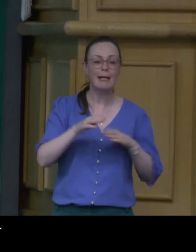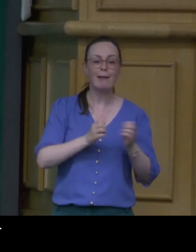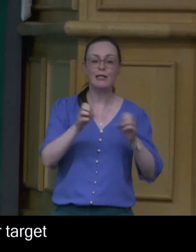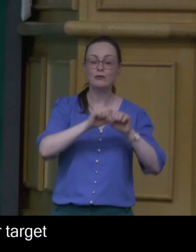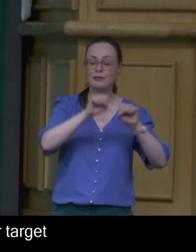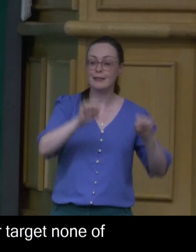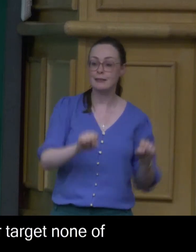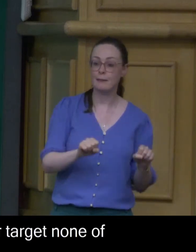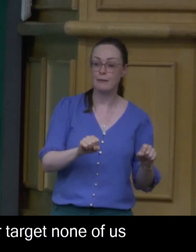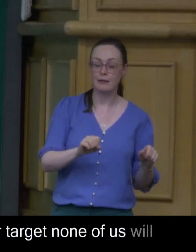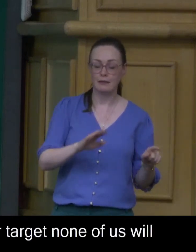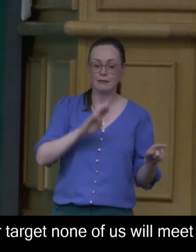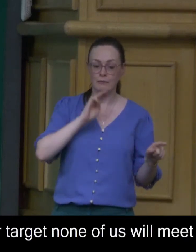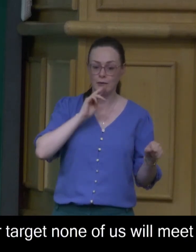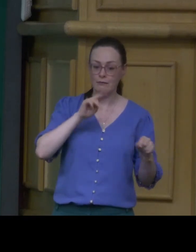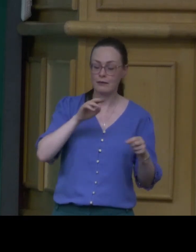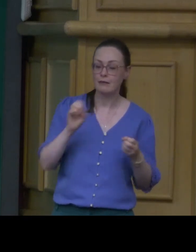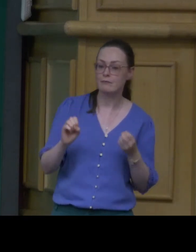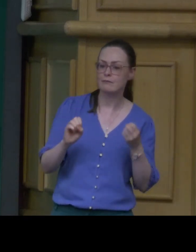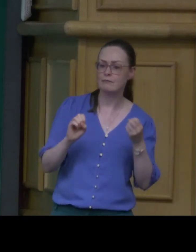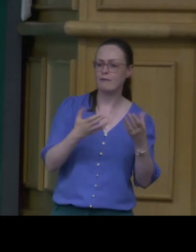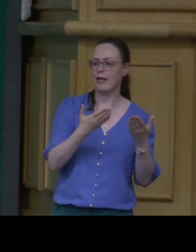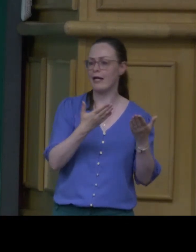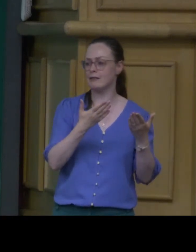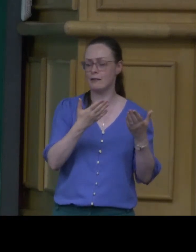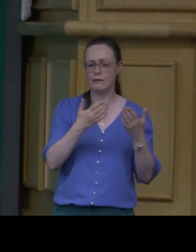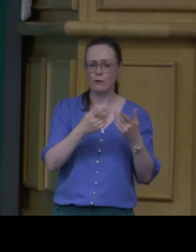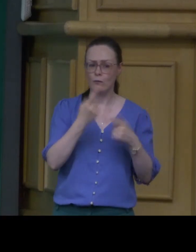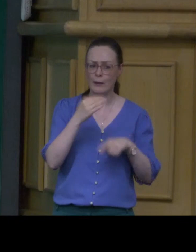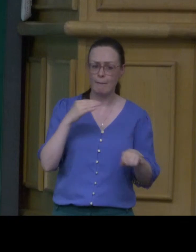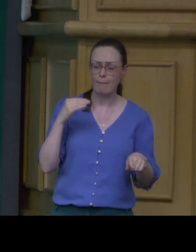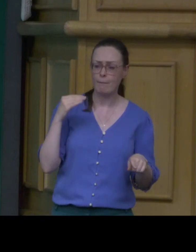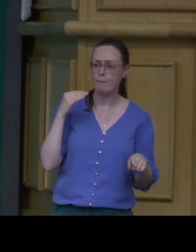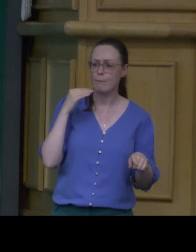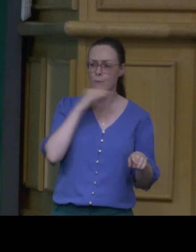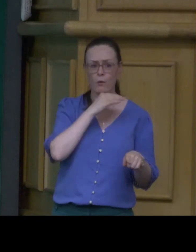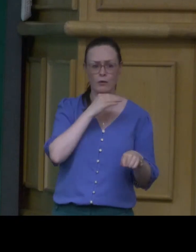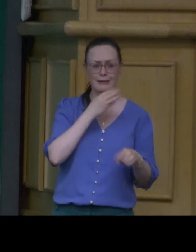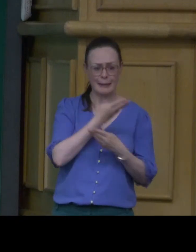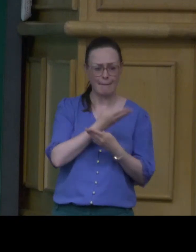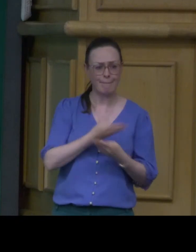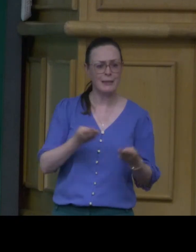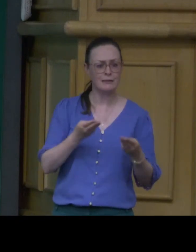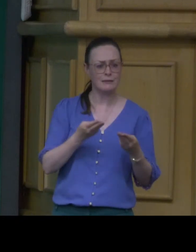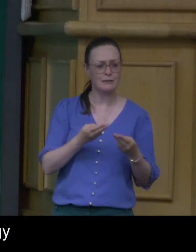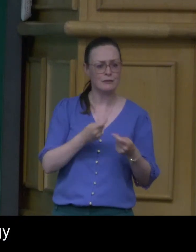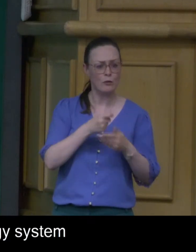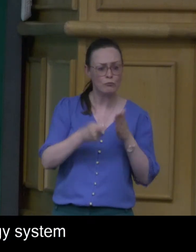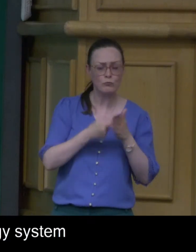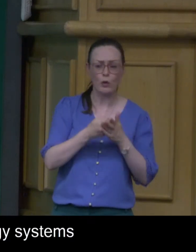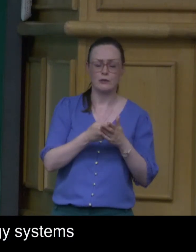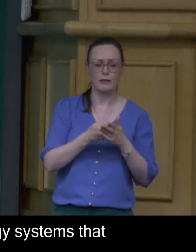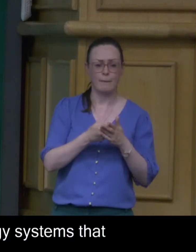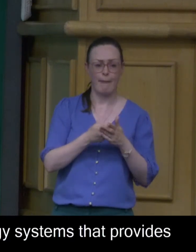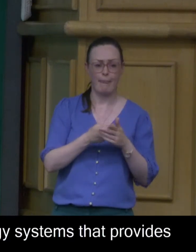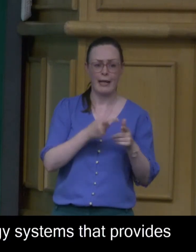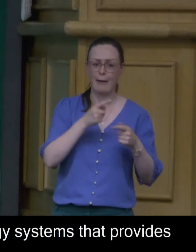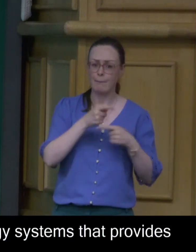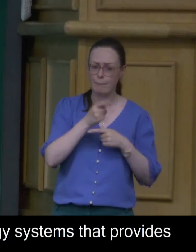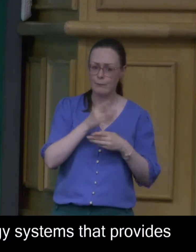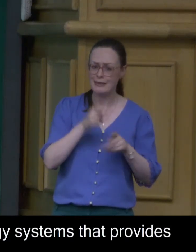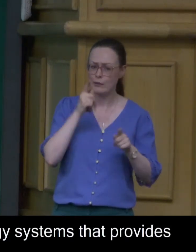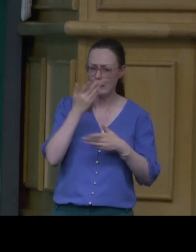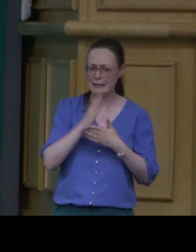system, that also delivers and provides one of the most important peace projects we have, or one of the most contentious and